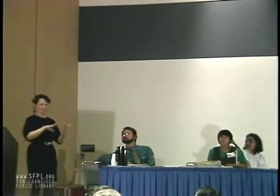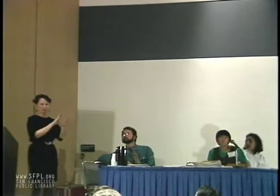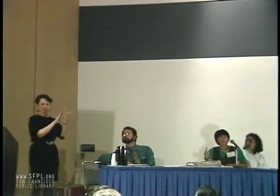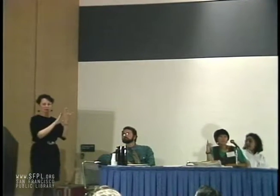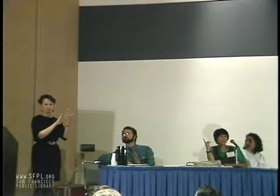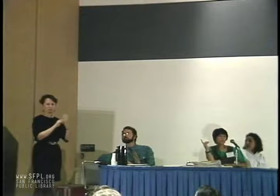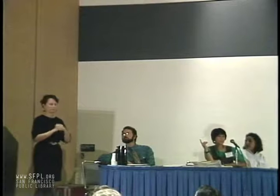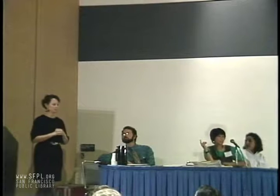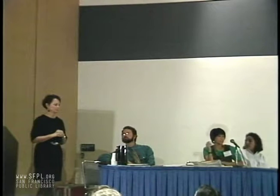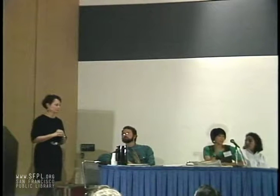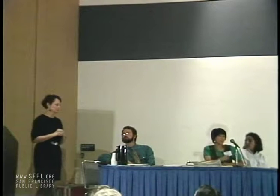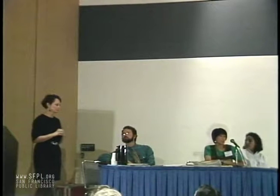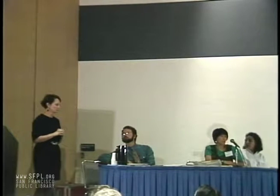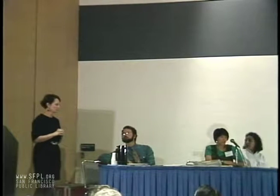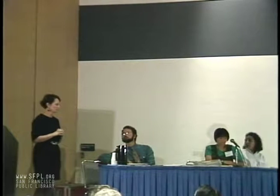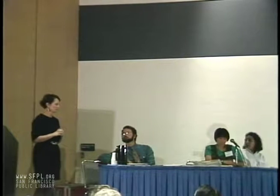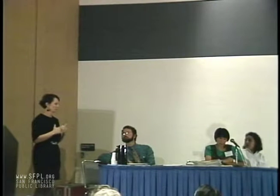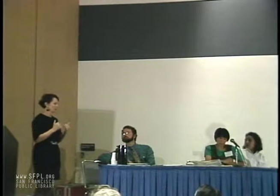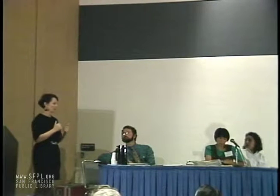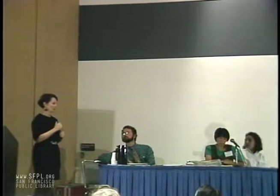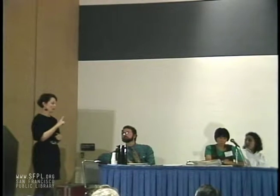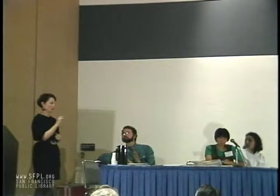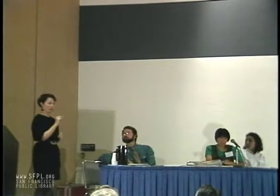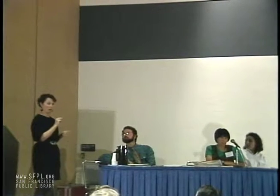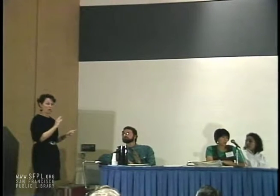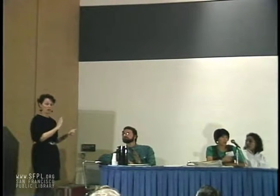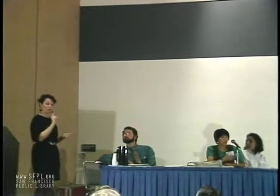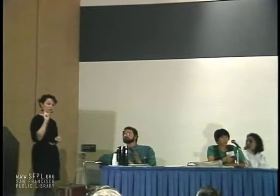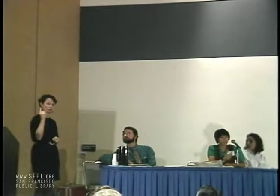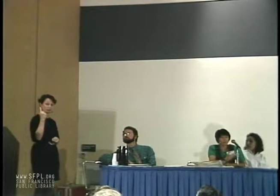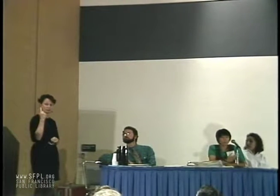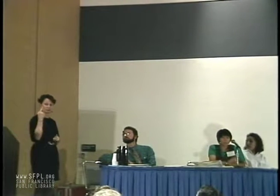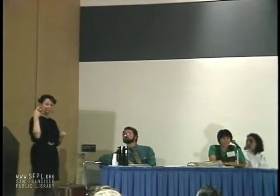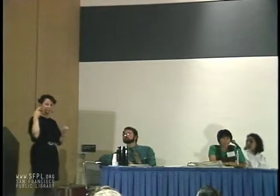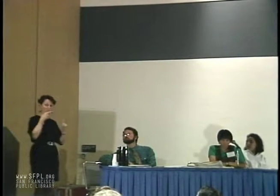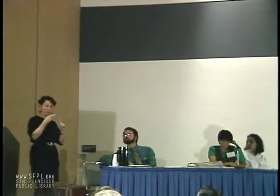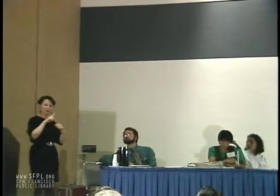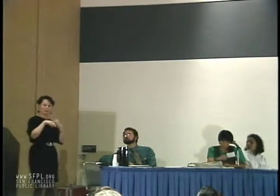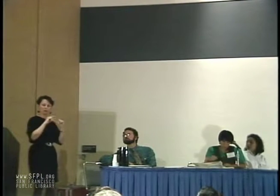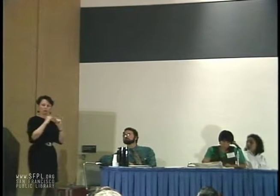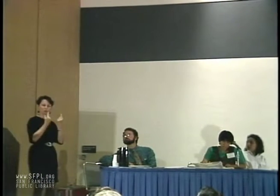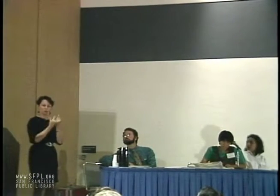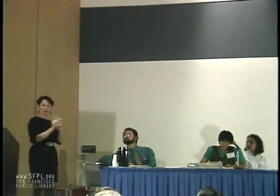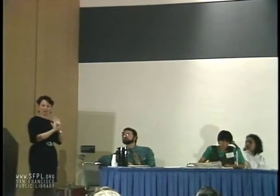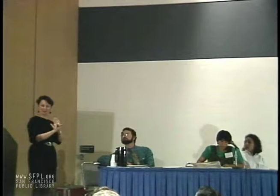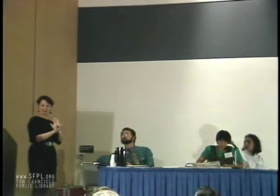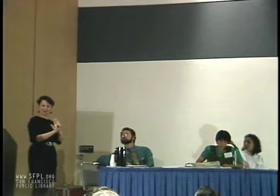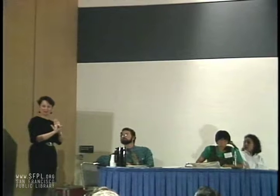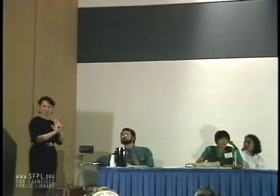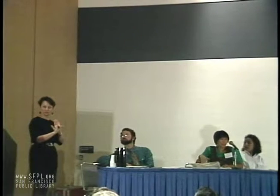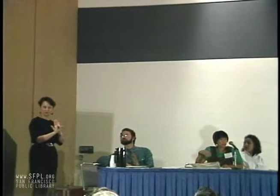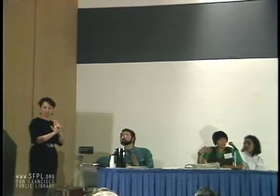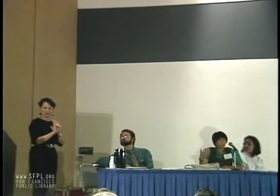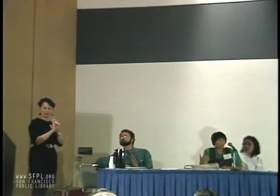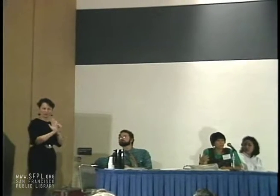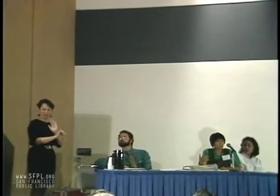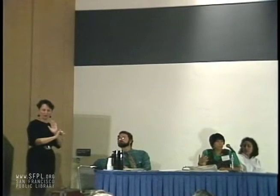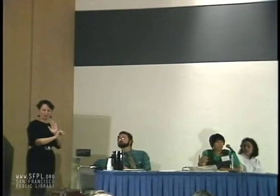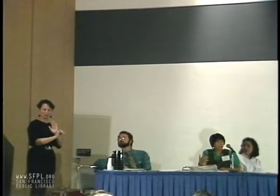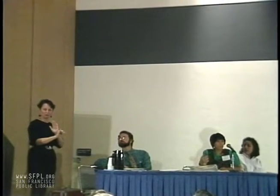One of the first things that Lon raised was the whole process of group identification, that it was important for a